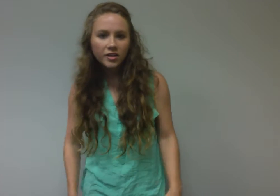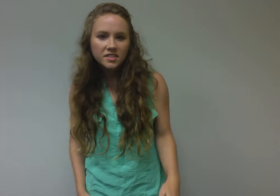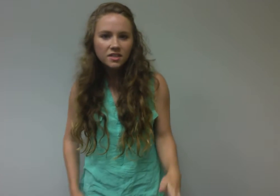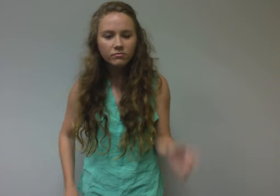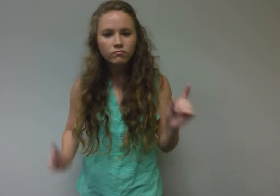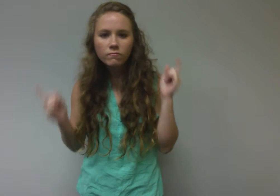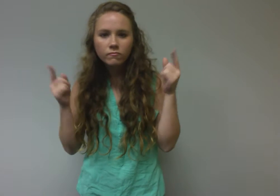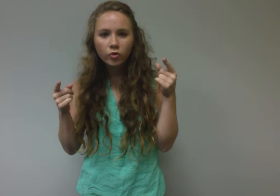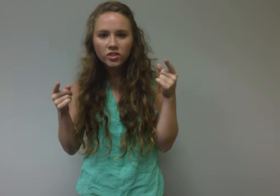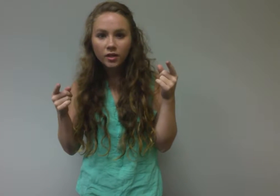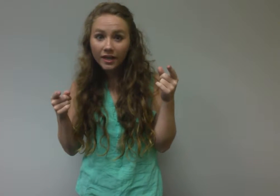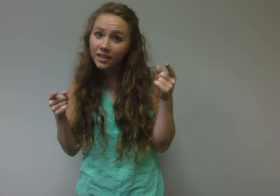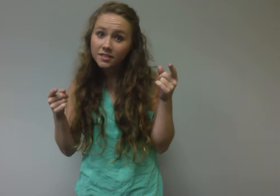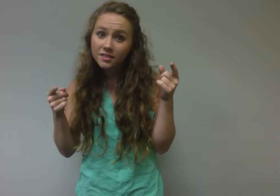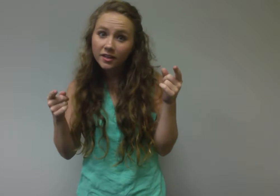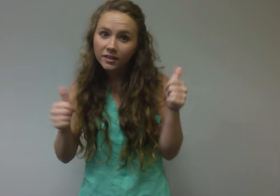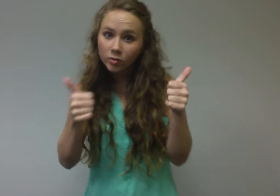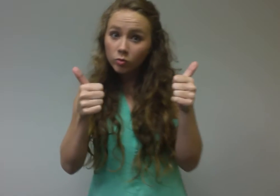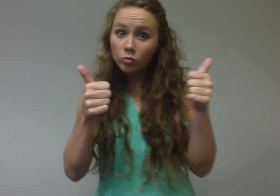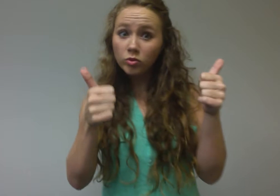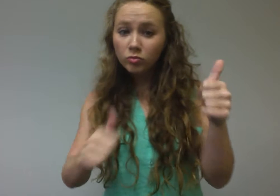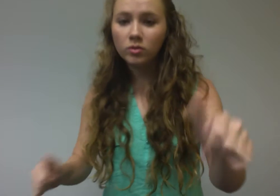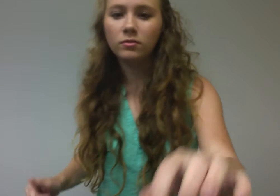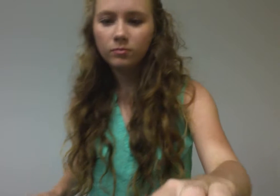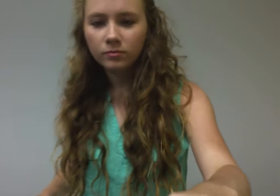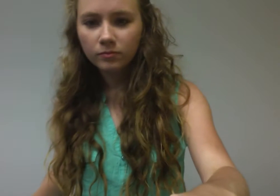All right, Steve, focusing on eye gaze today. Woo!